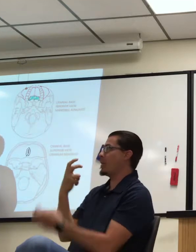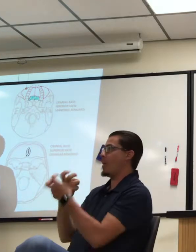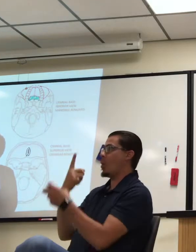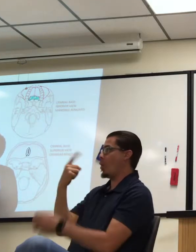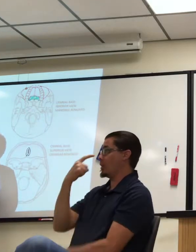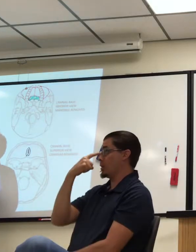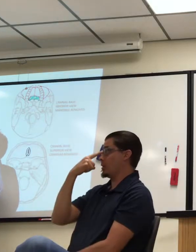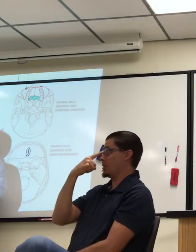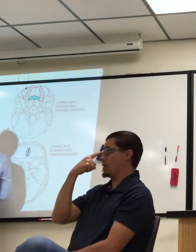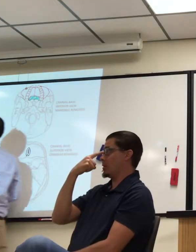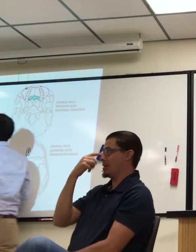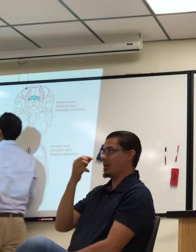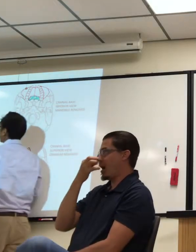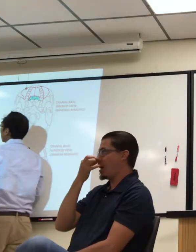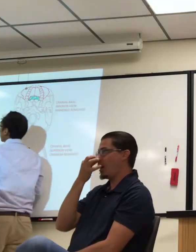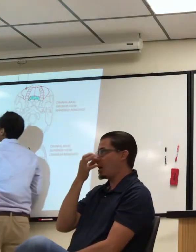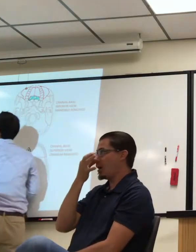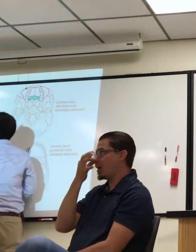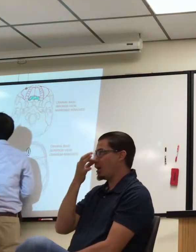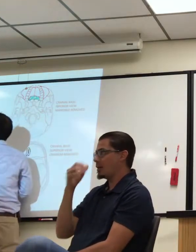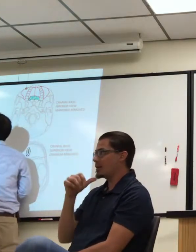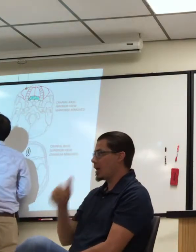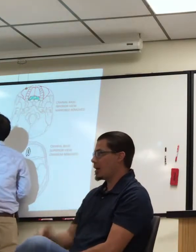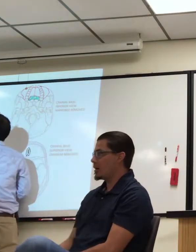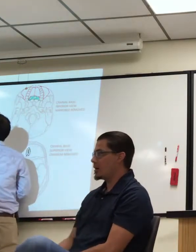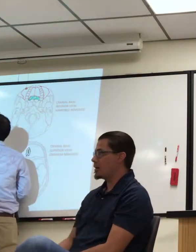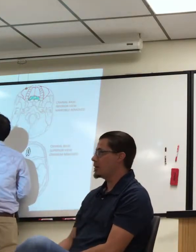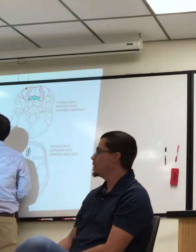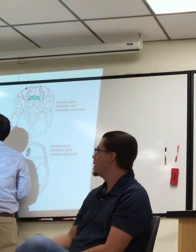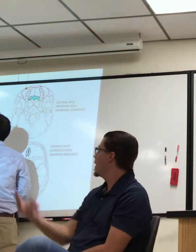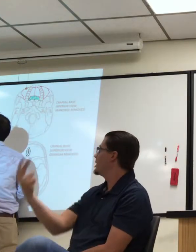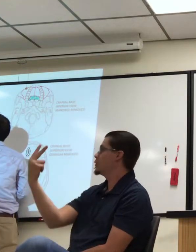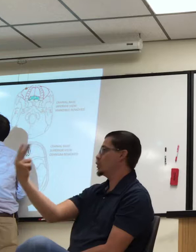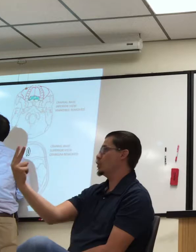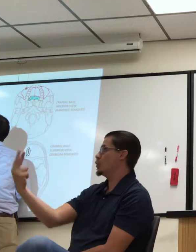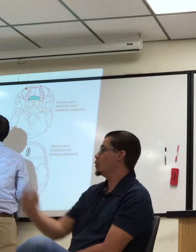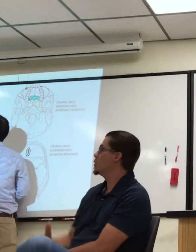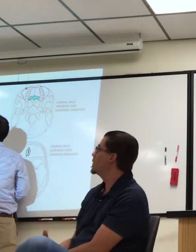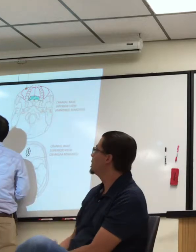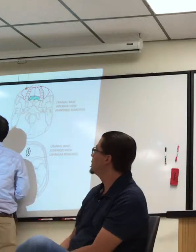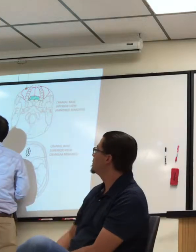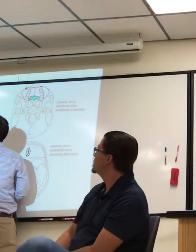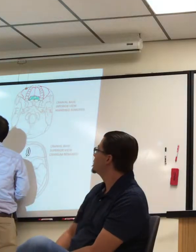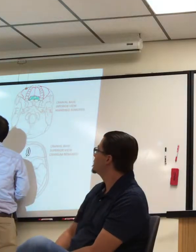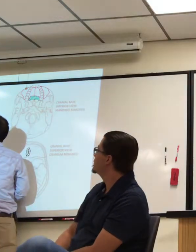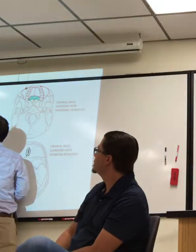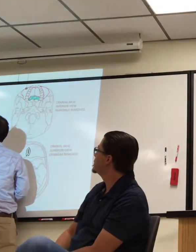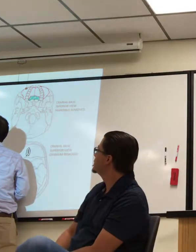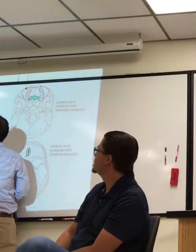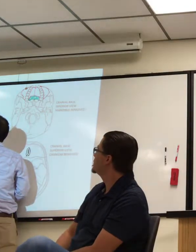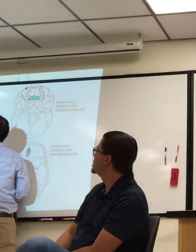Small bone forming the bridge. That's one. And then here's two on the other side.